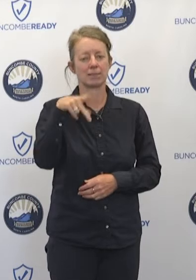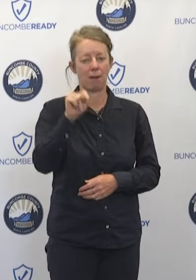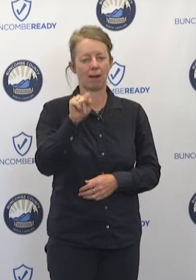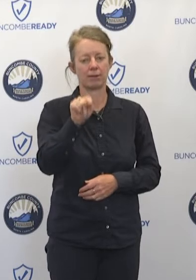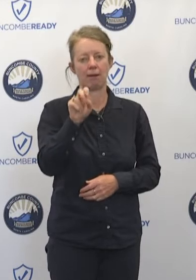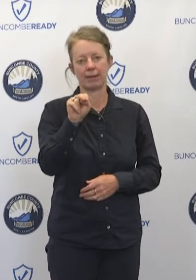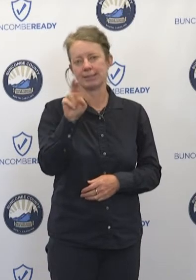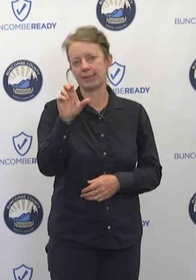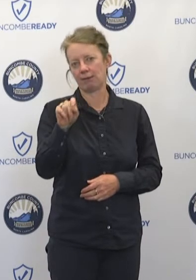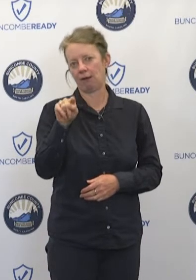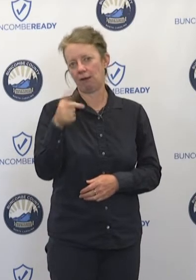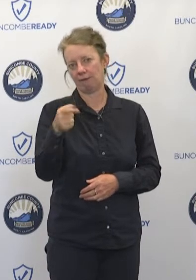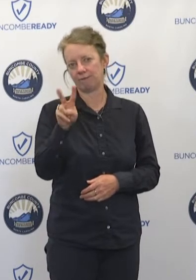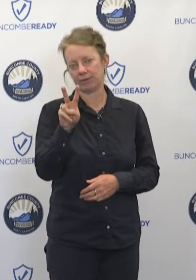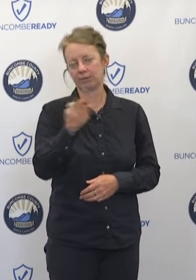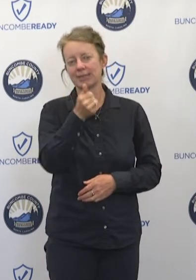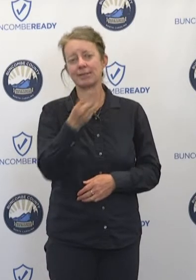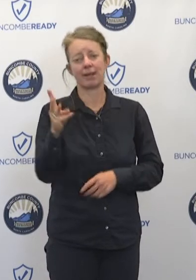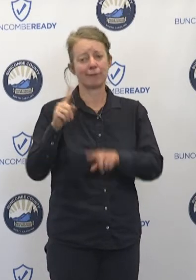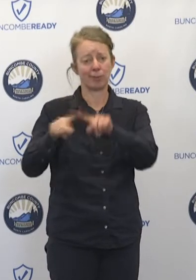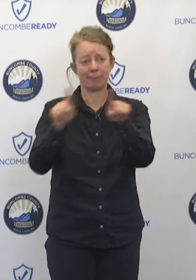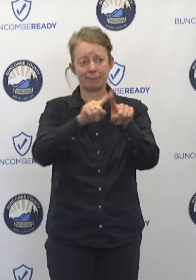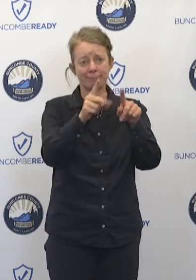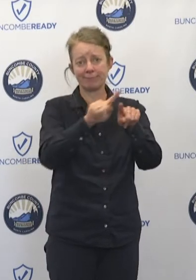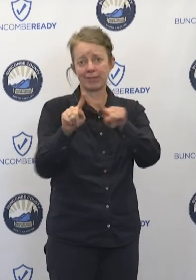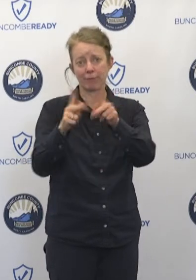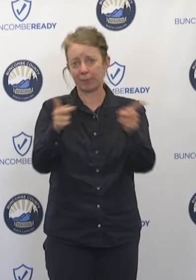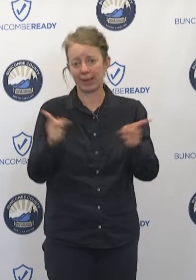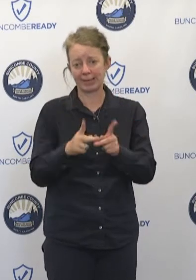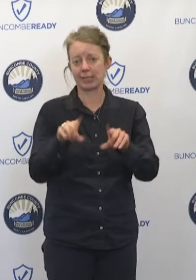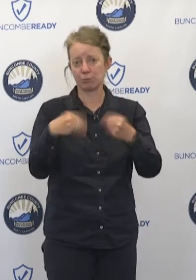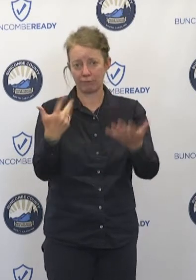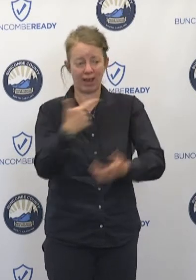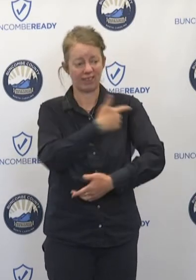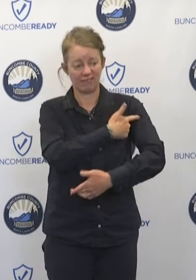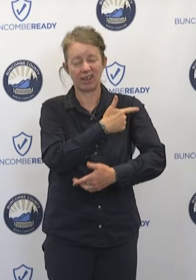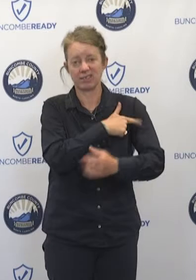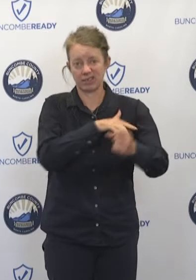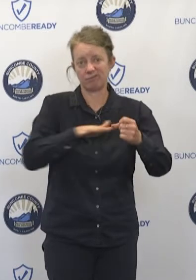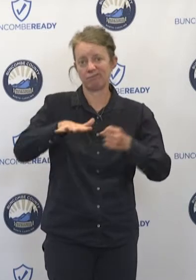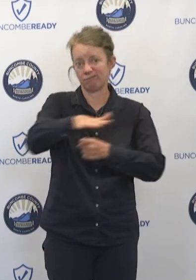myspot.nc.gov. There are several vaccine providers listed on the site in our area.